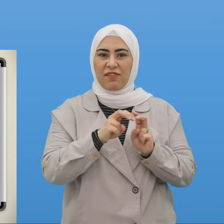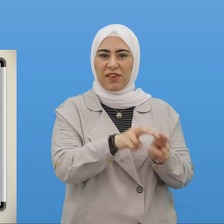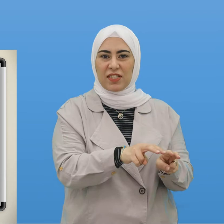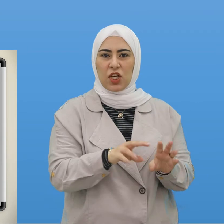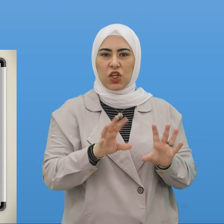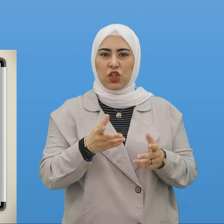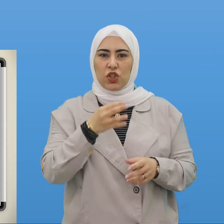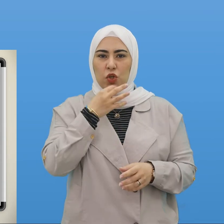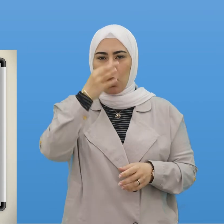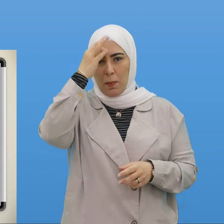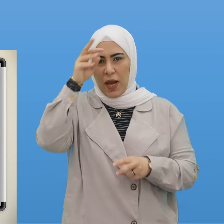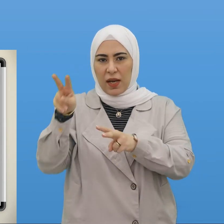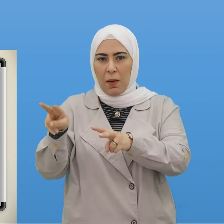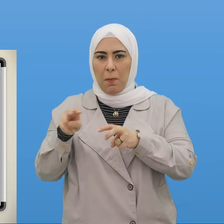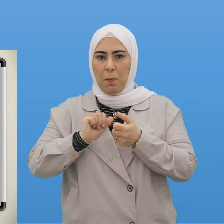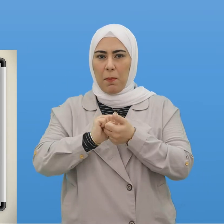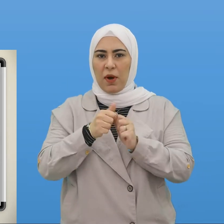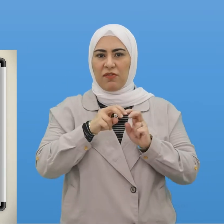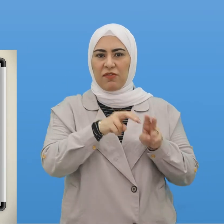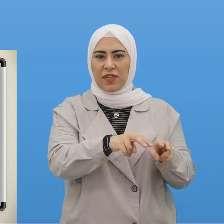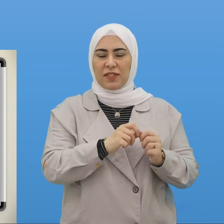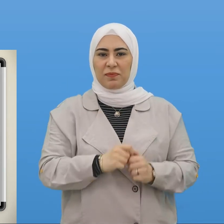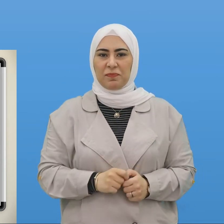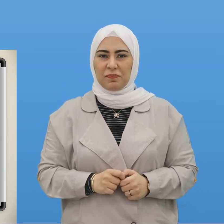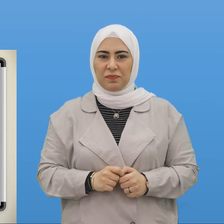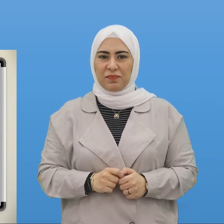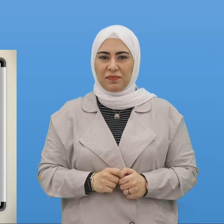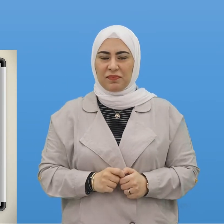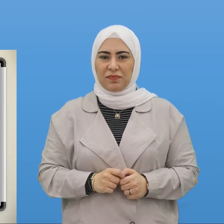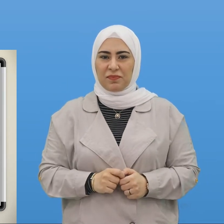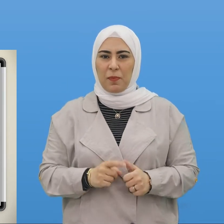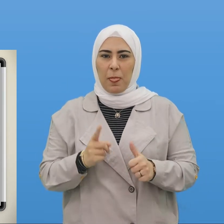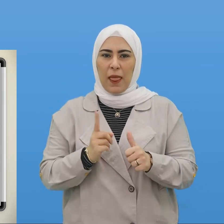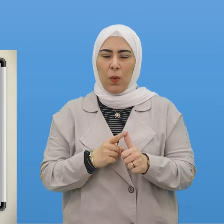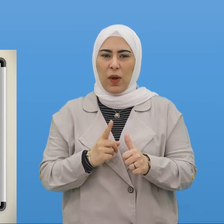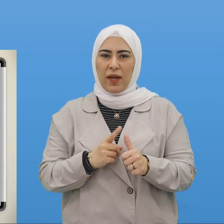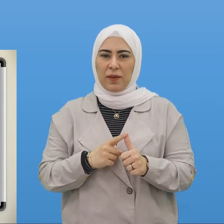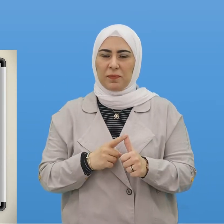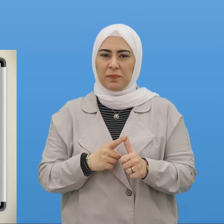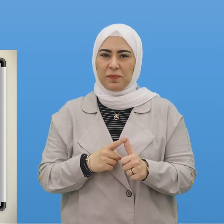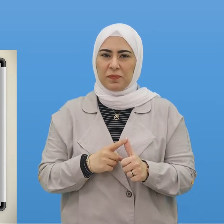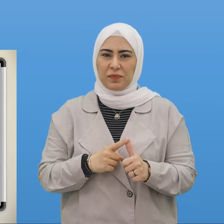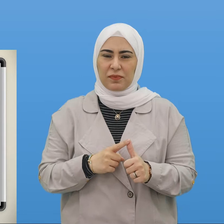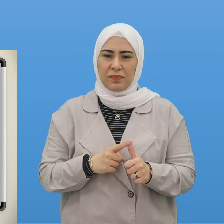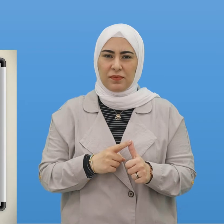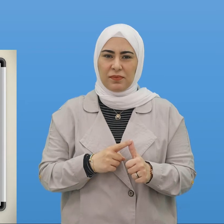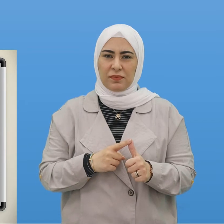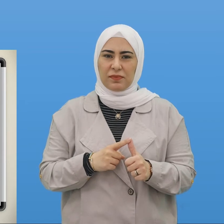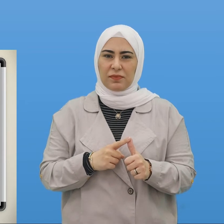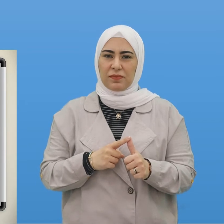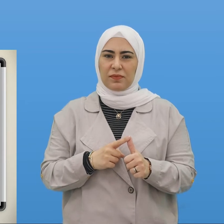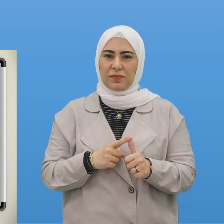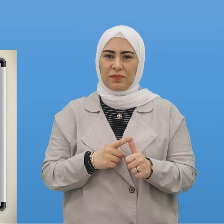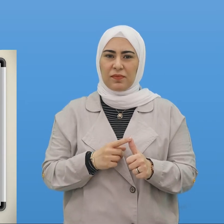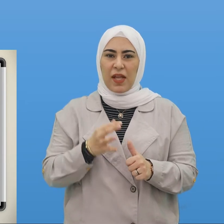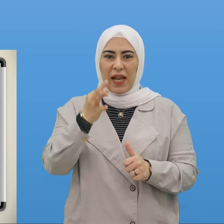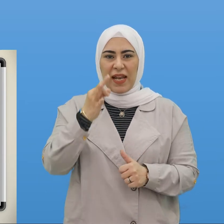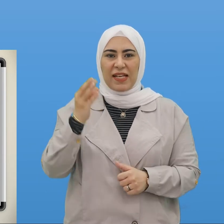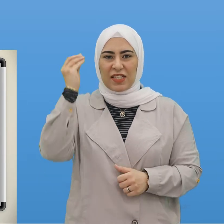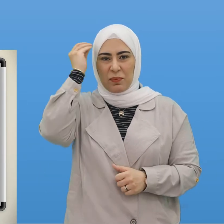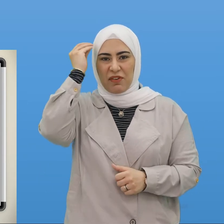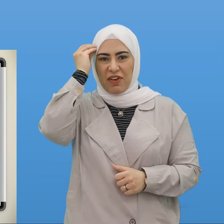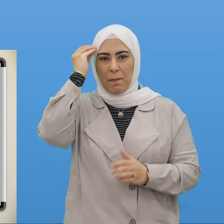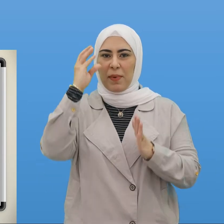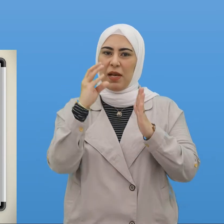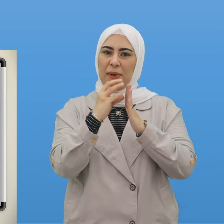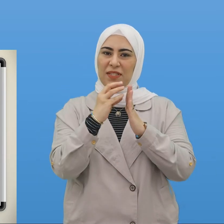do we mean when I say paraphrase? Think of it. Paraphrasing meaning you have to understand